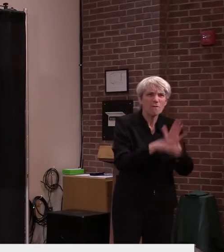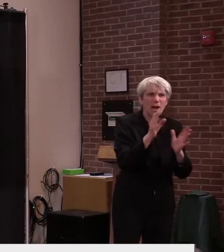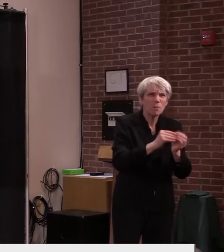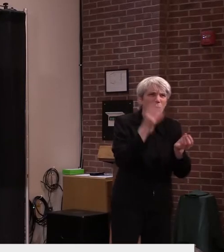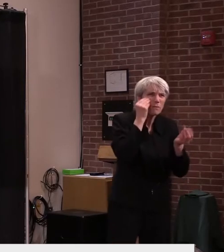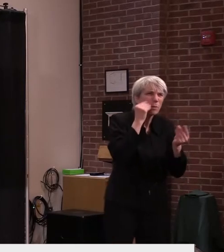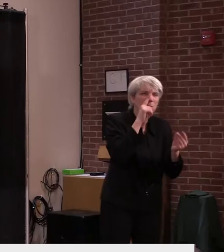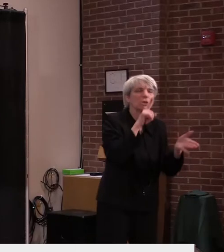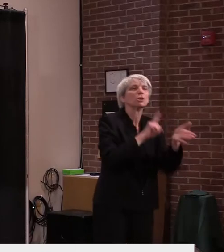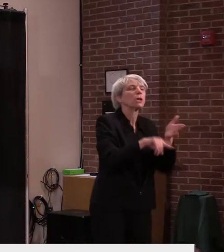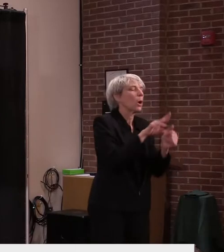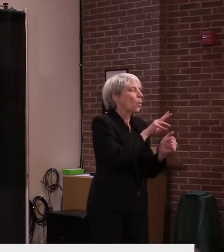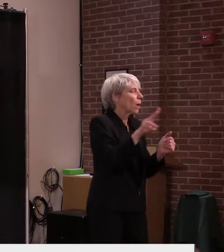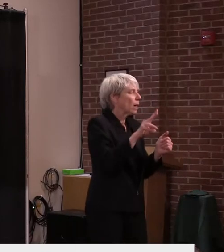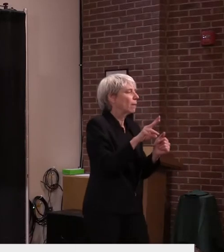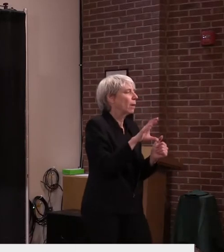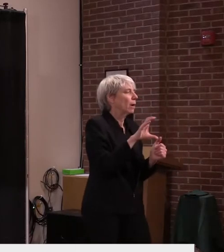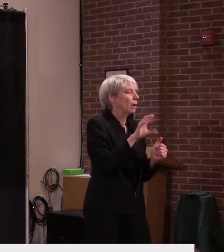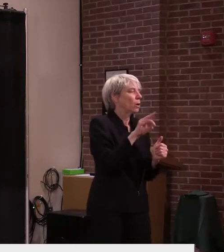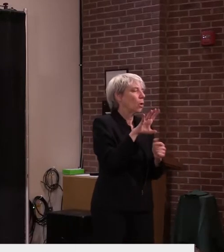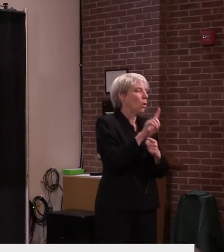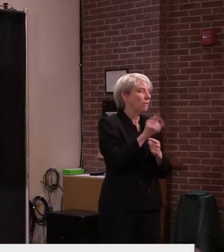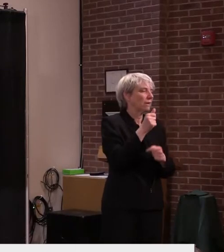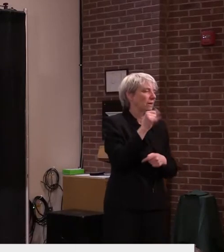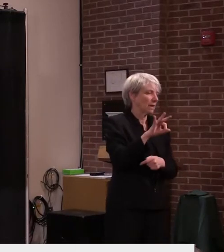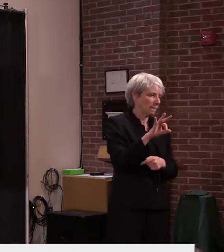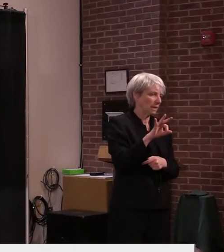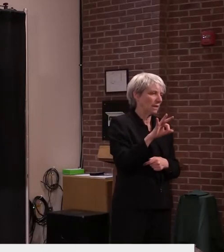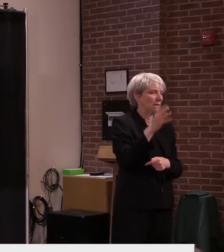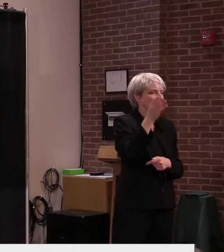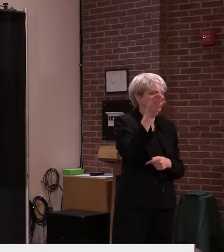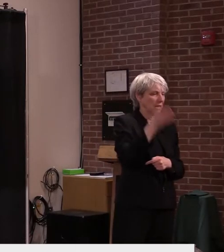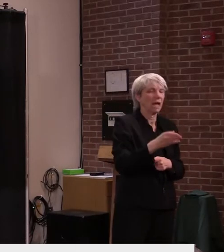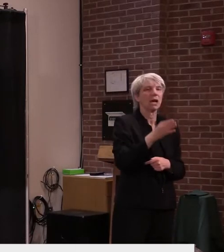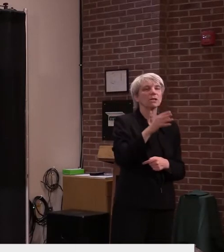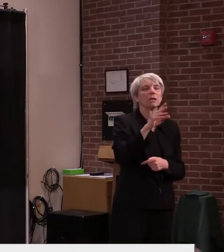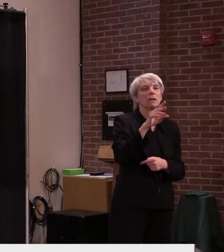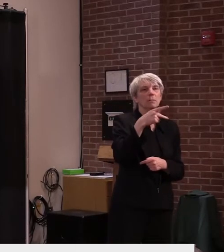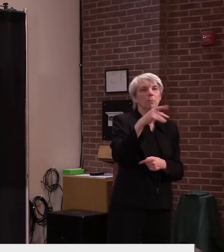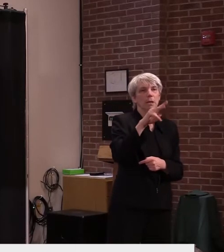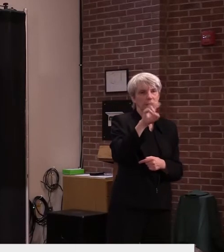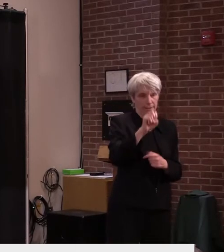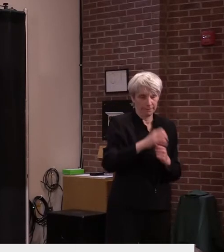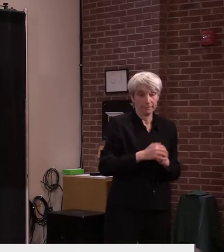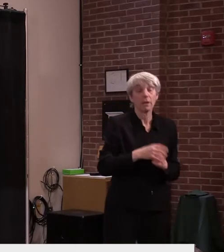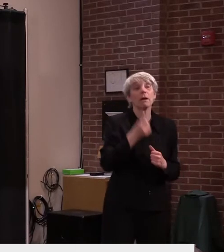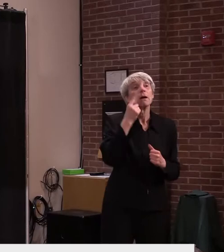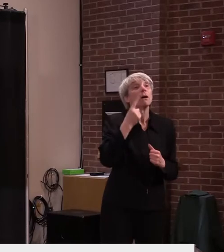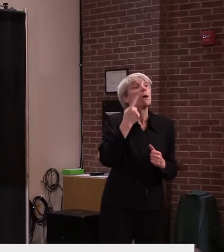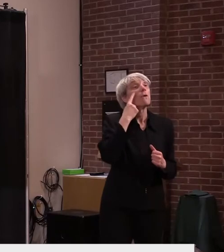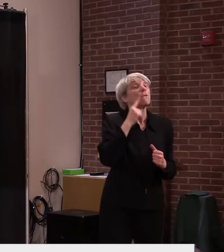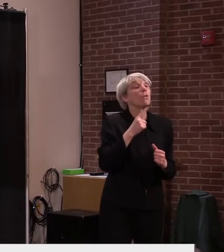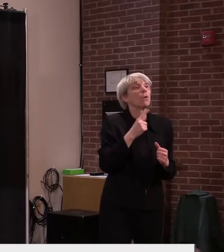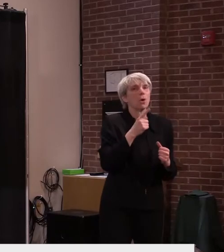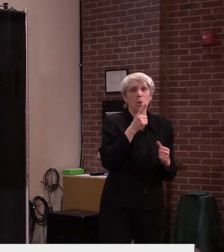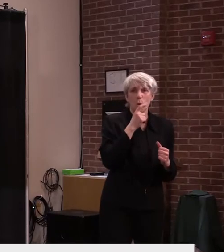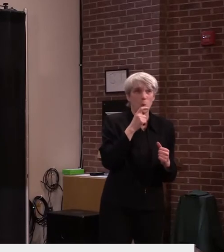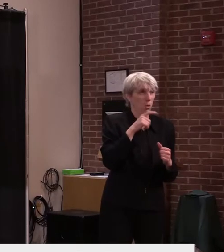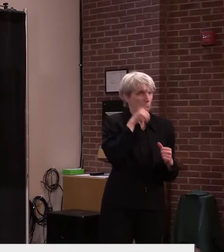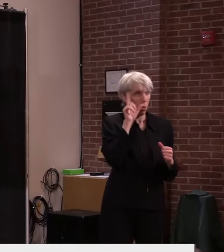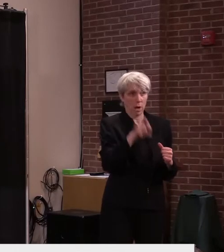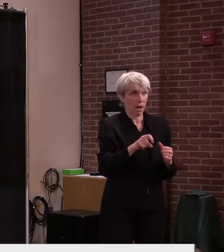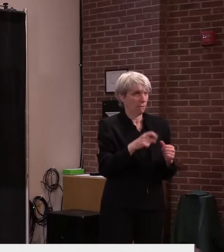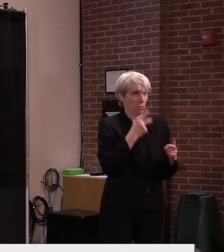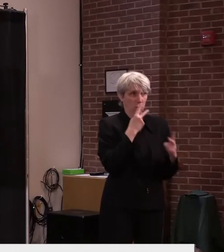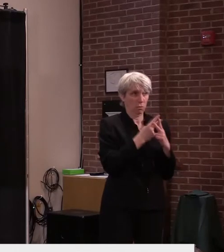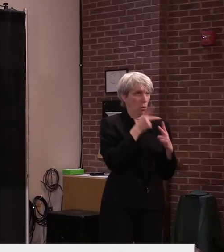healthvermont.gov/COVID-19-positive. Now for quarantine, certain people do not need to quarantine. You don't need to quarantine